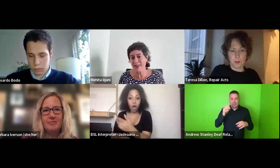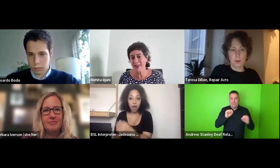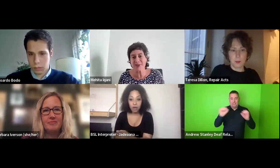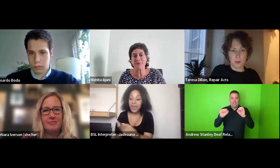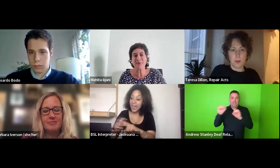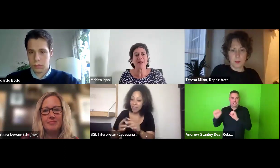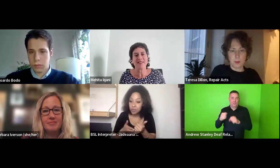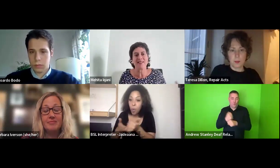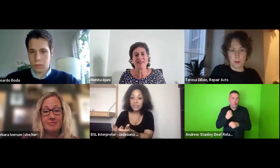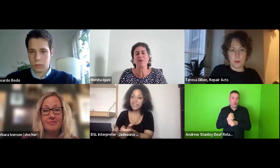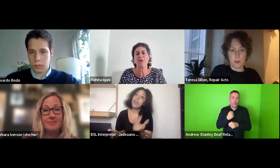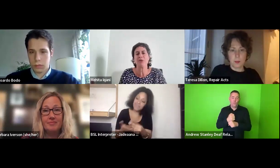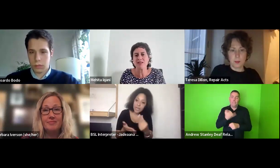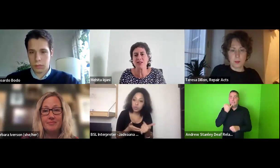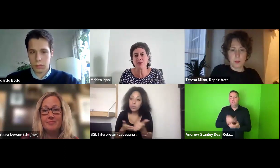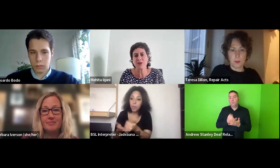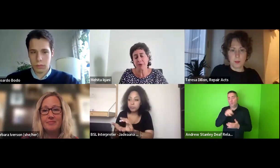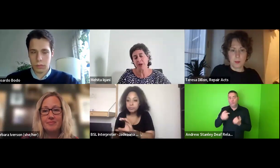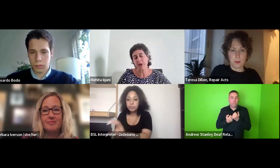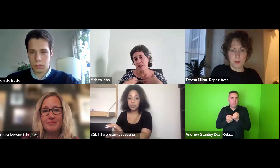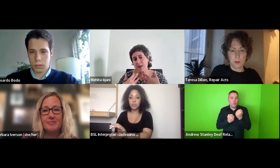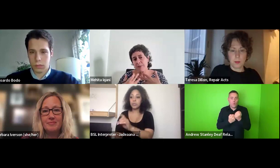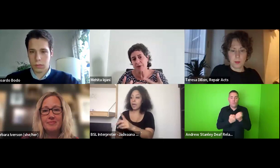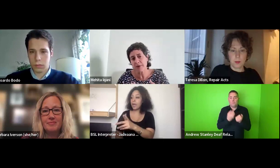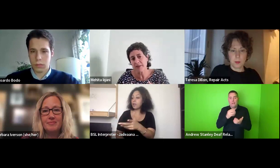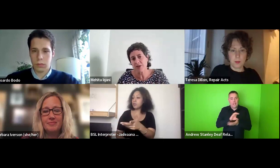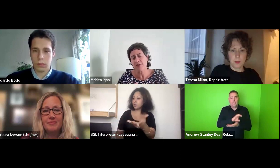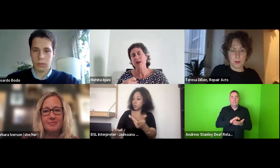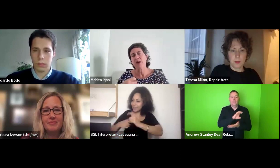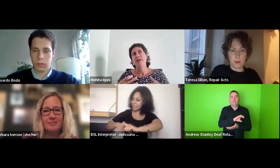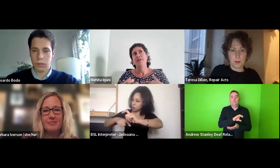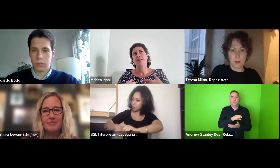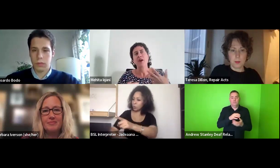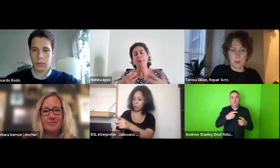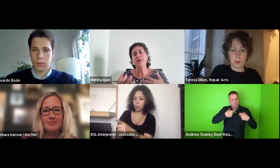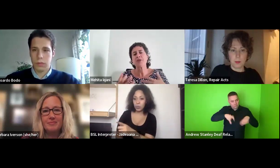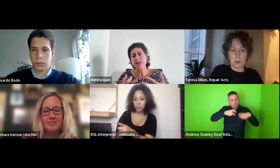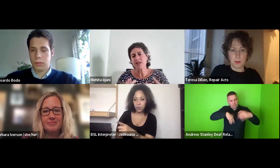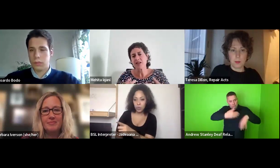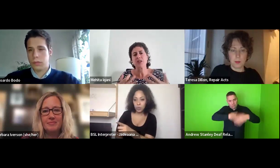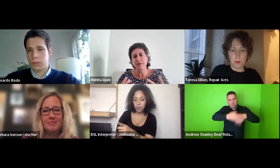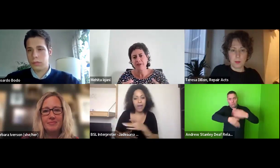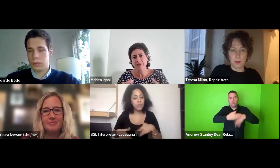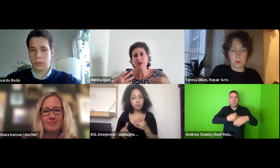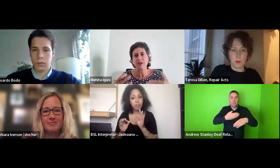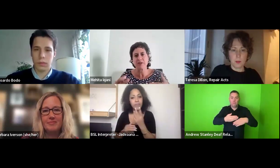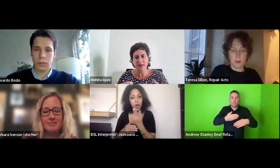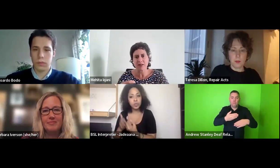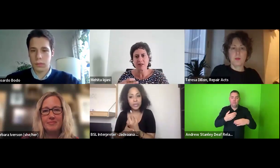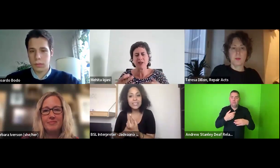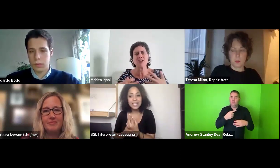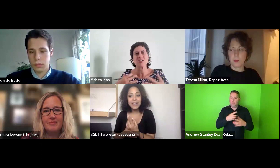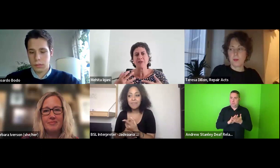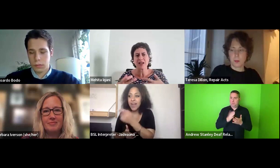and the financial support and the community and the social support to keep doing what they do, there are opportunities there to shift feeling,